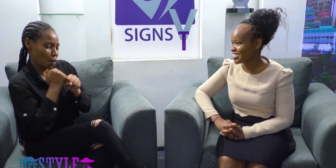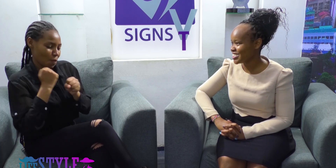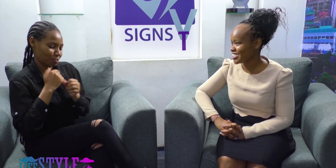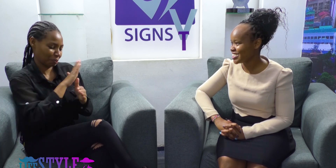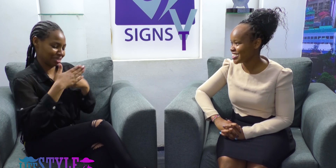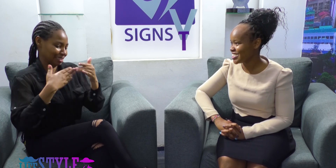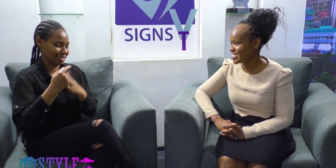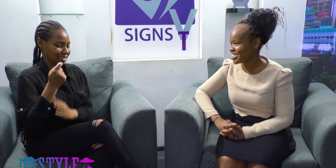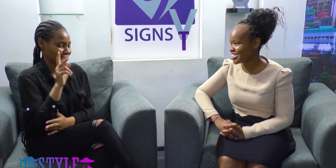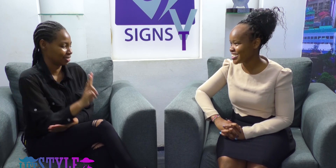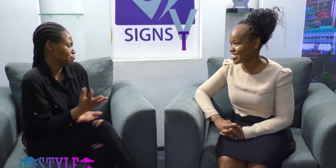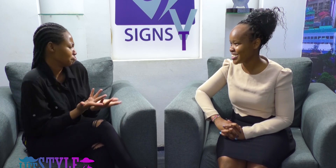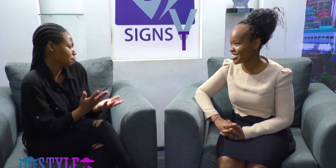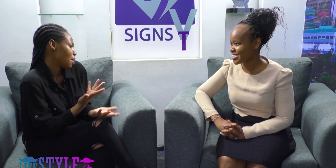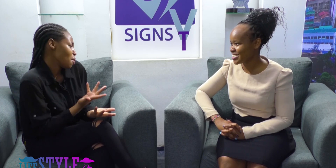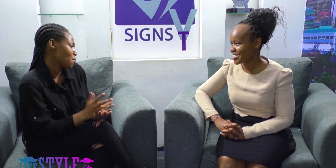feel about working here at Science TV?